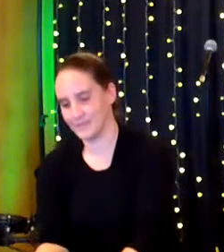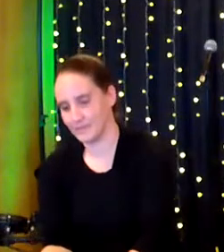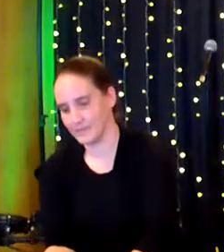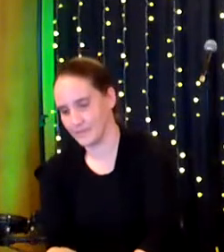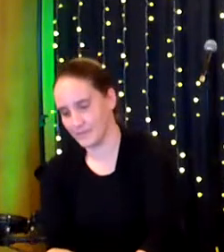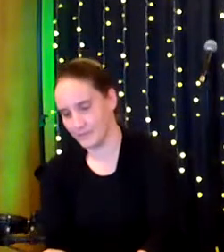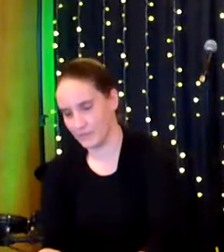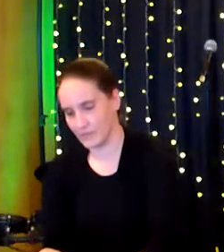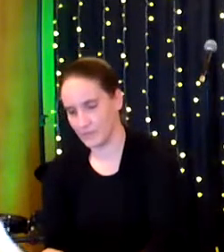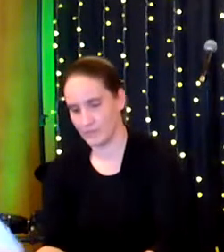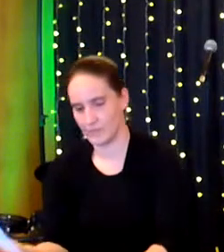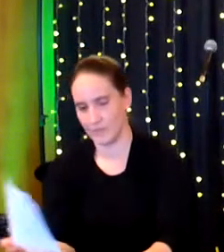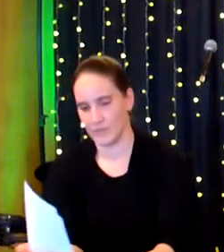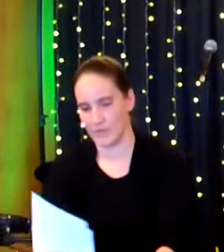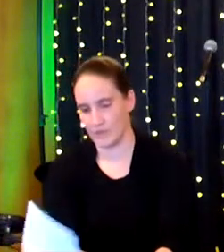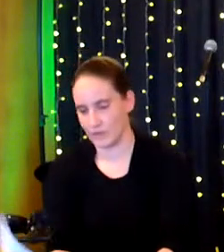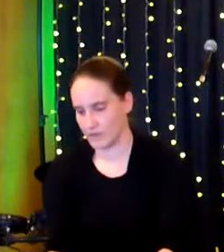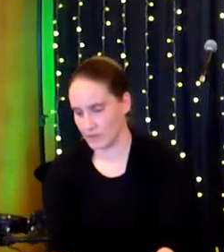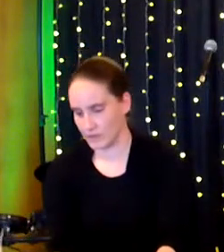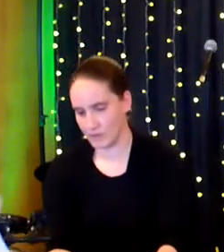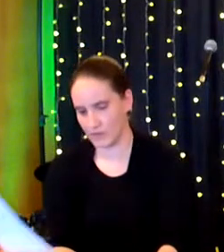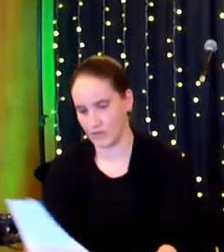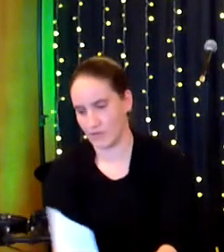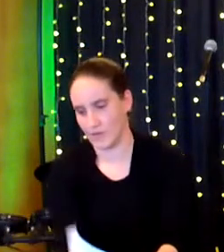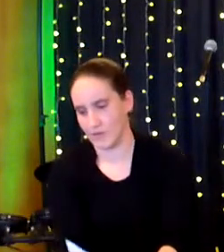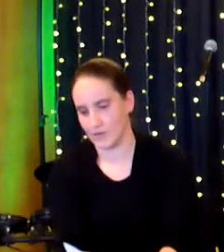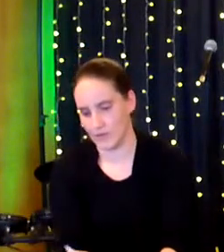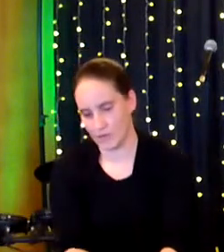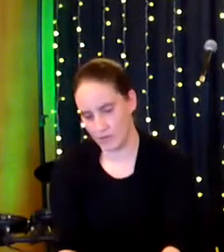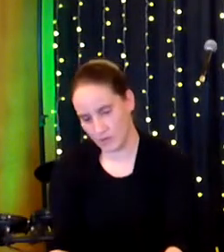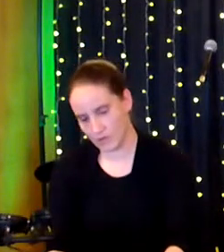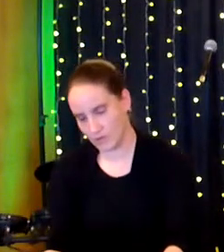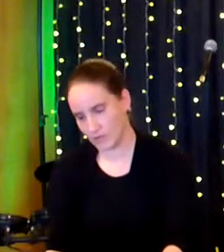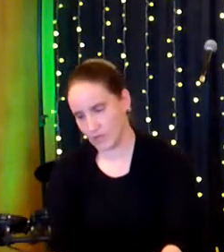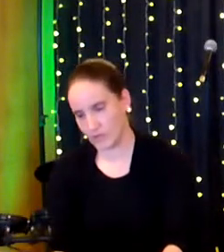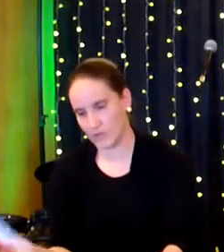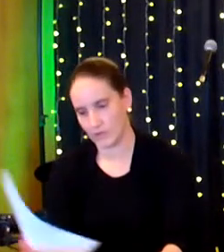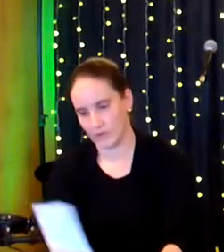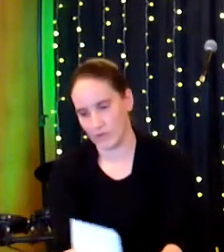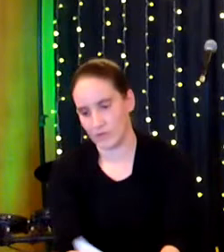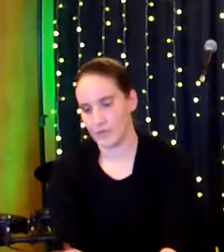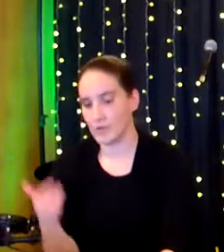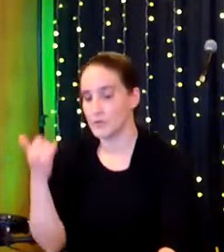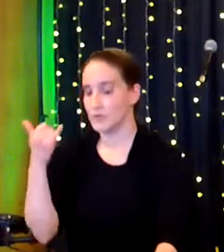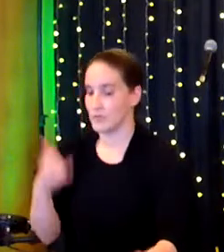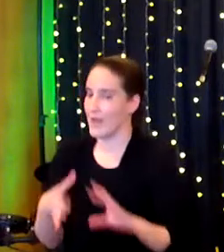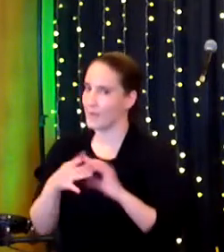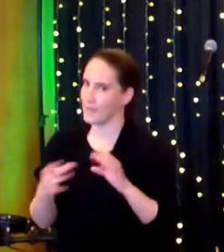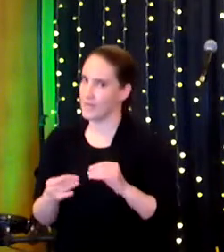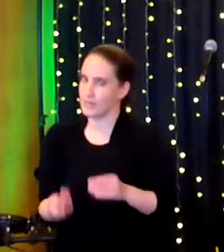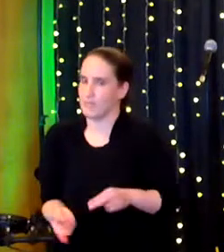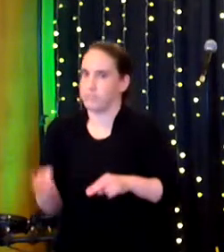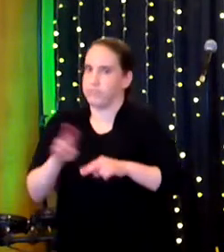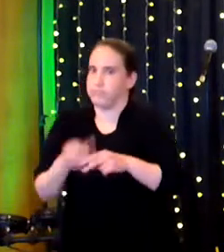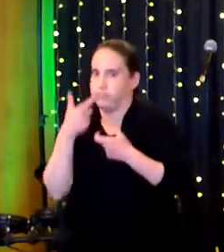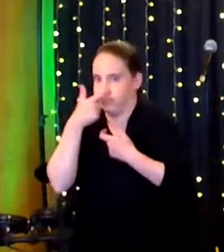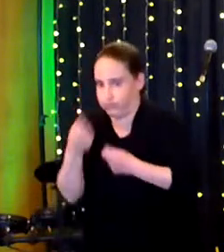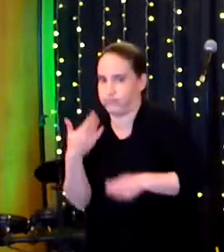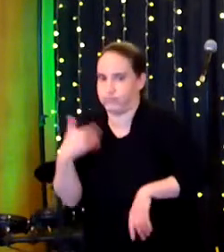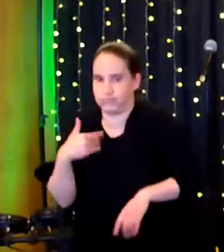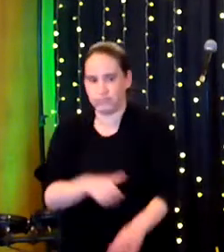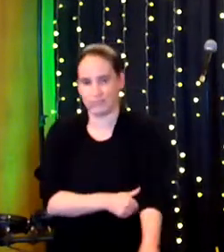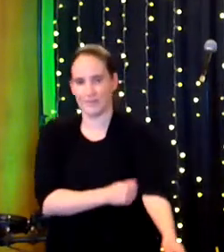message really starts getting interesting. Remember, we said in verse 12, it says, since the first day that you set your mind to